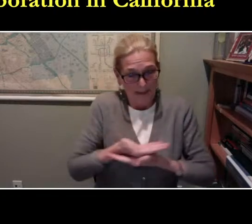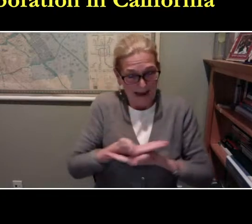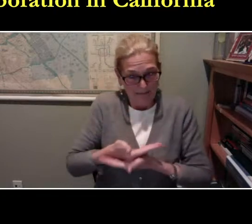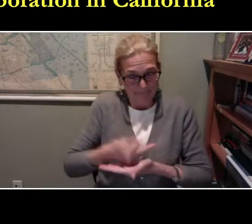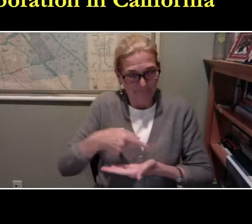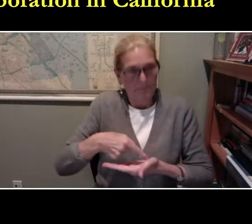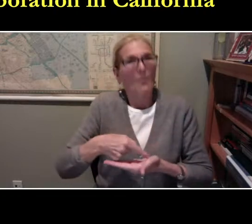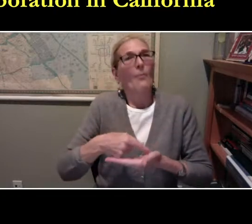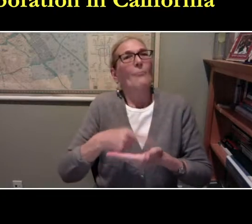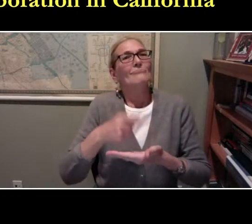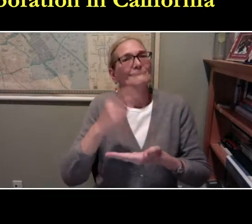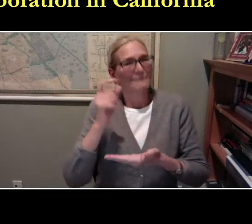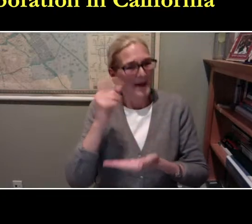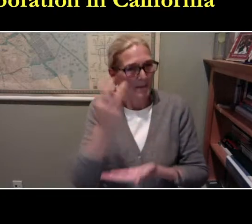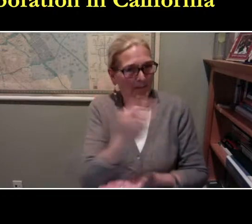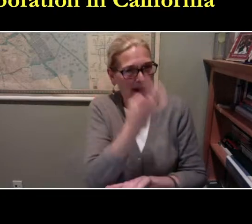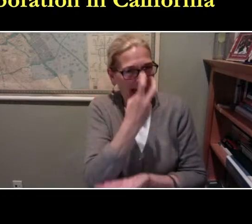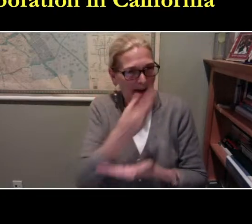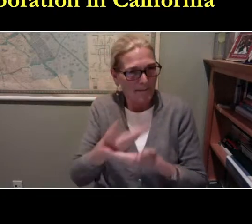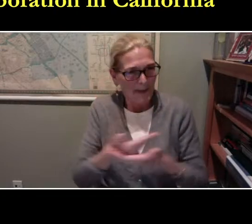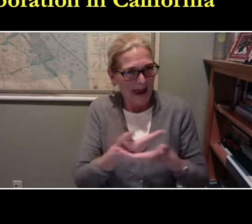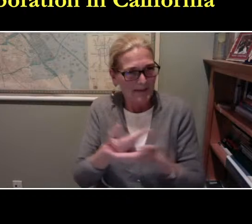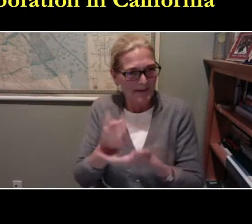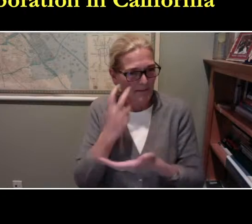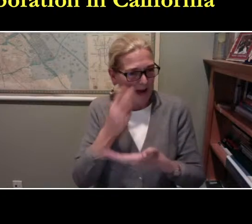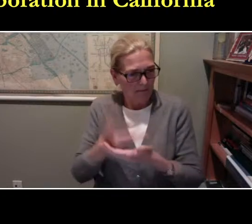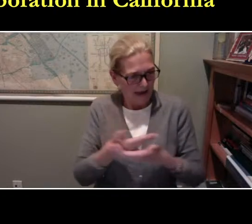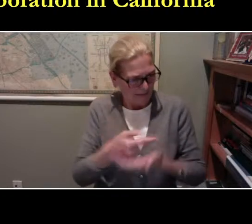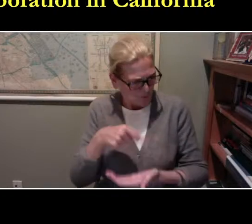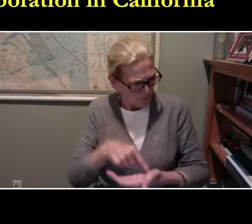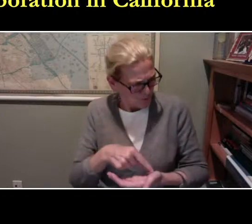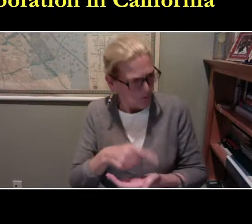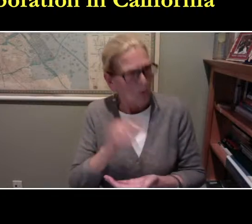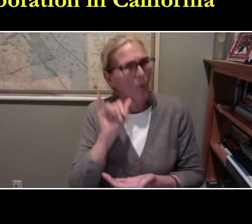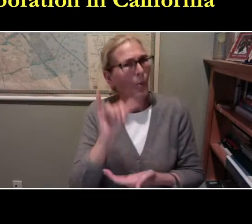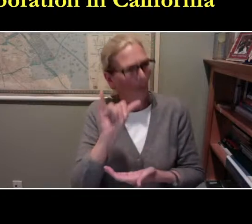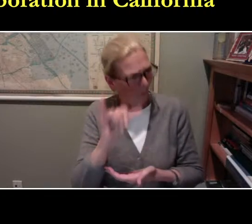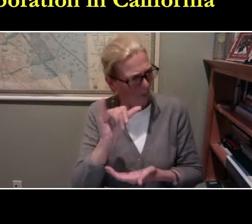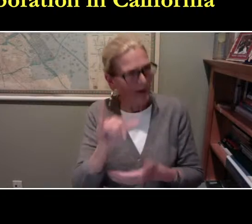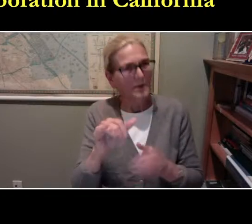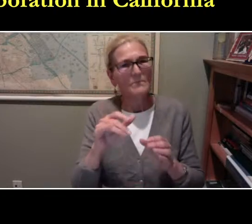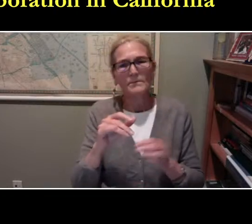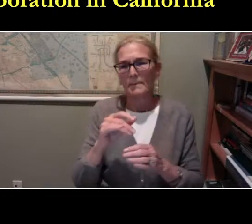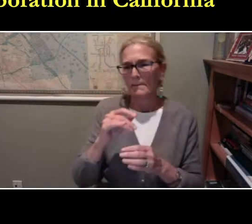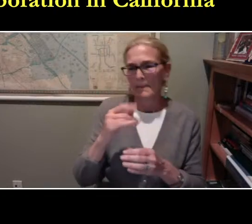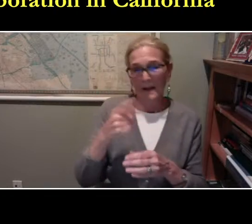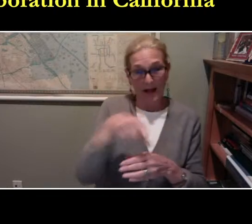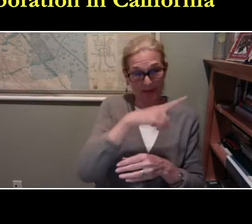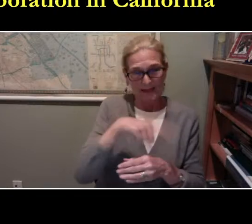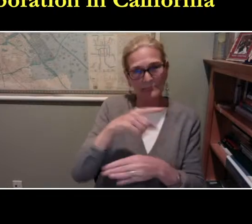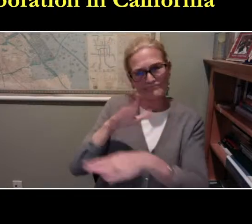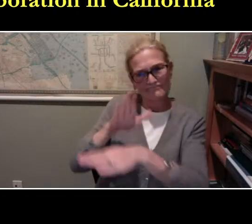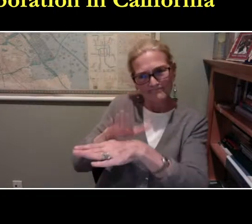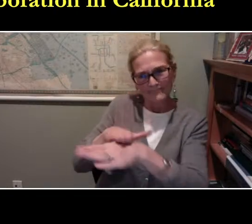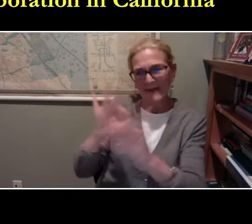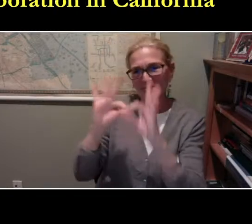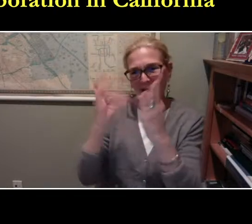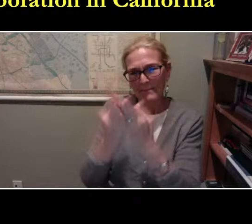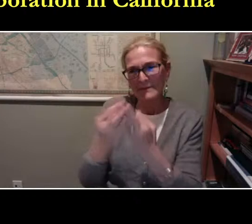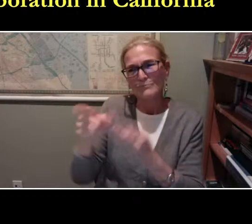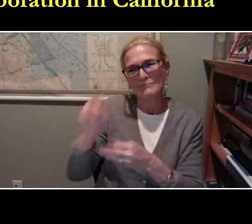I learned that when a family has a baby who is blind, for